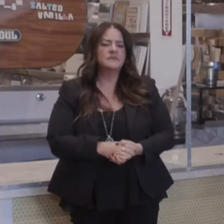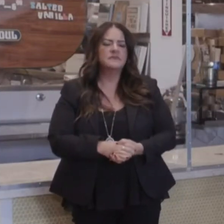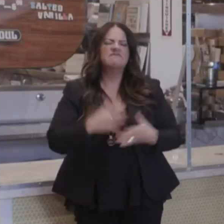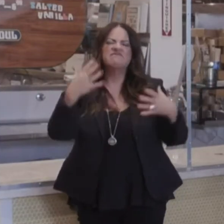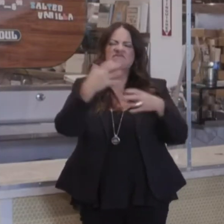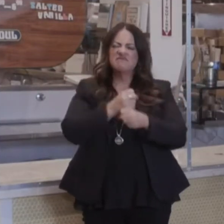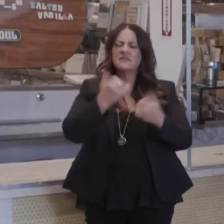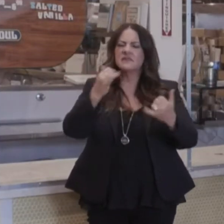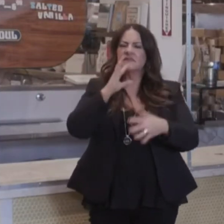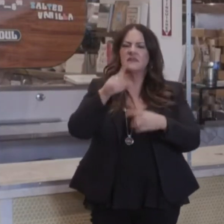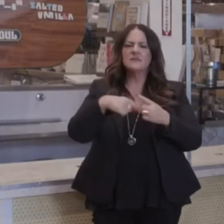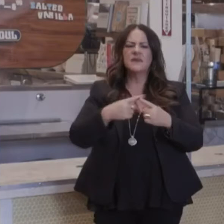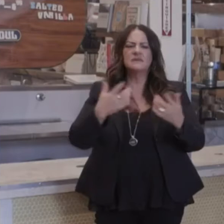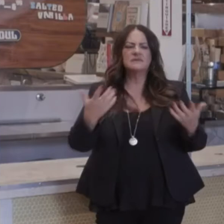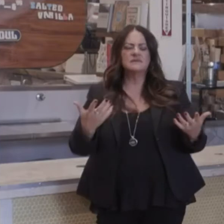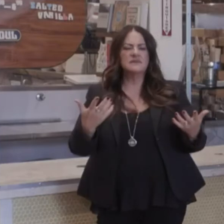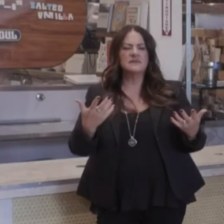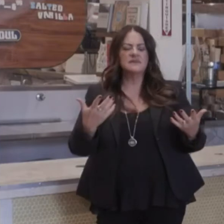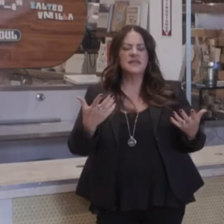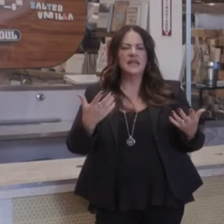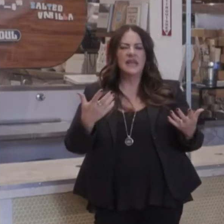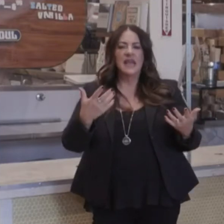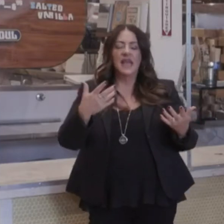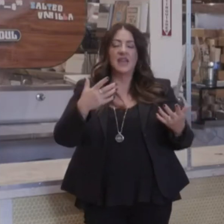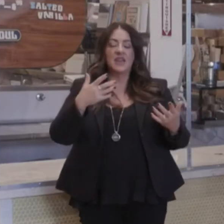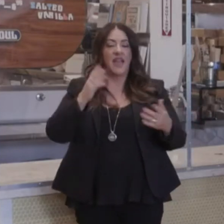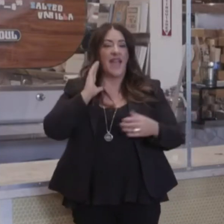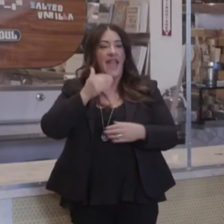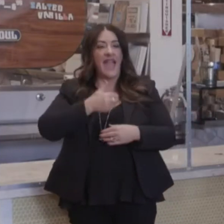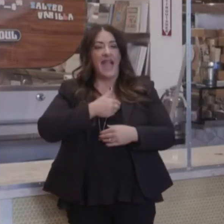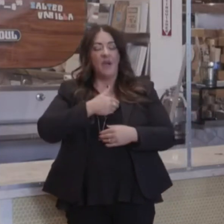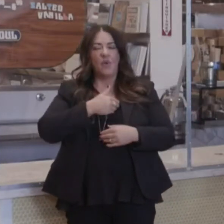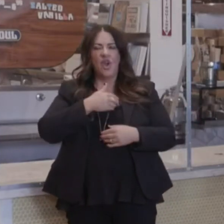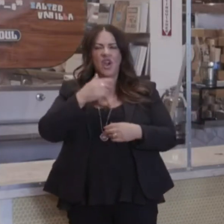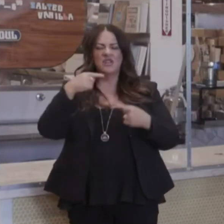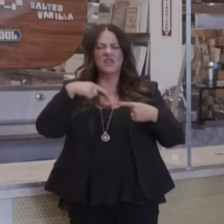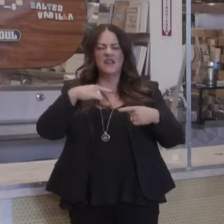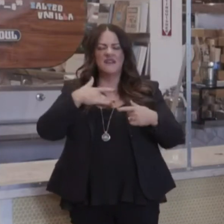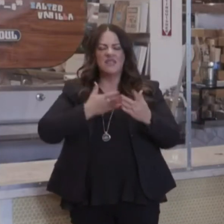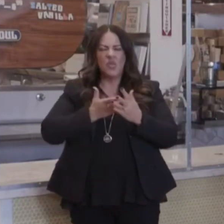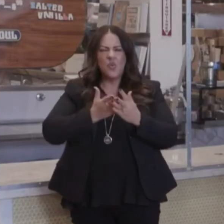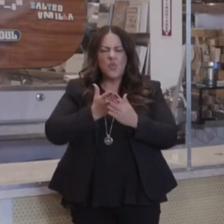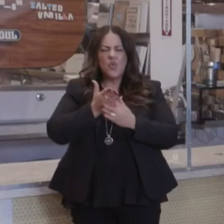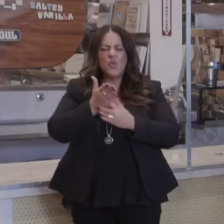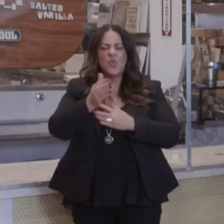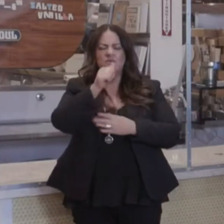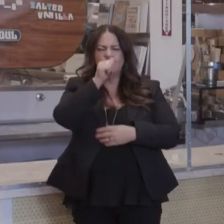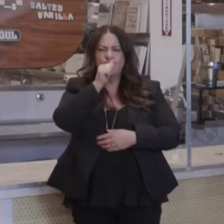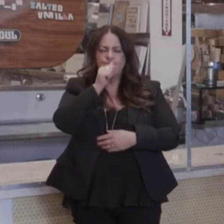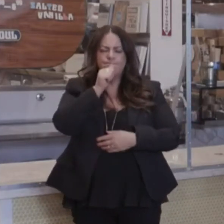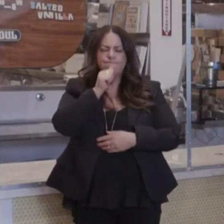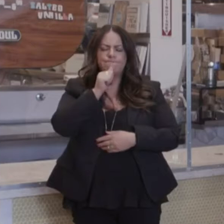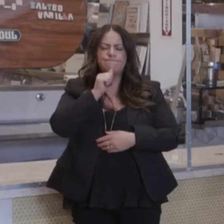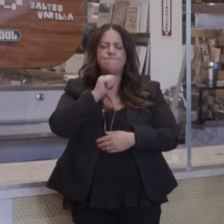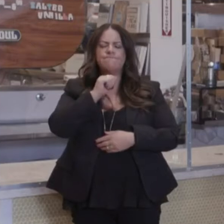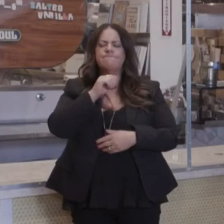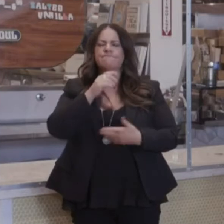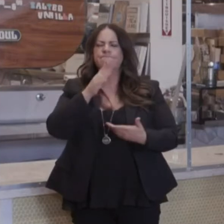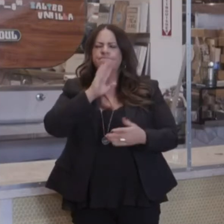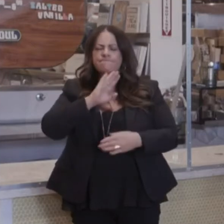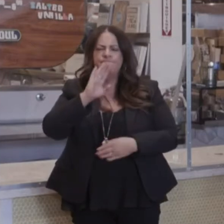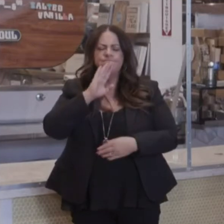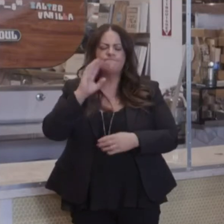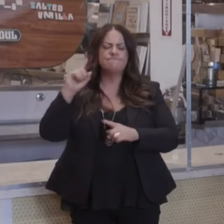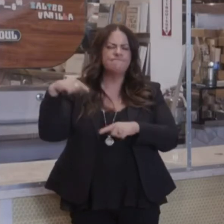light, I'm talking about bright light at the end of this tunnel. I've been all over the state of California over the last few